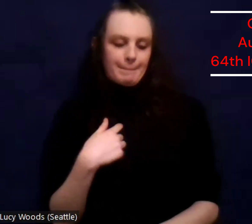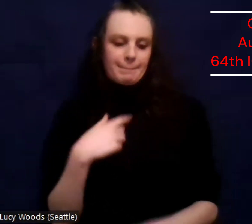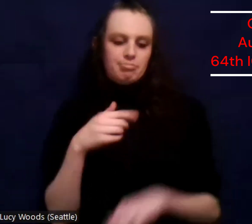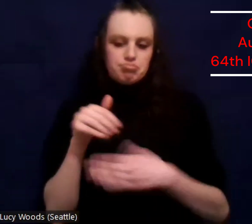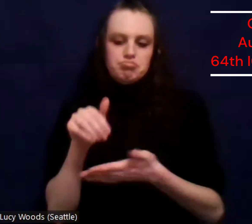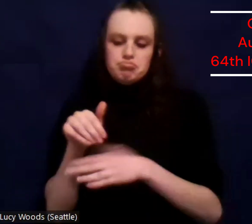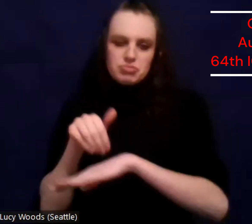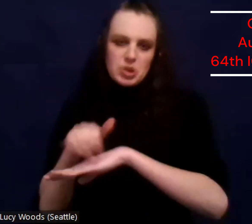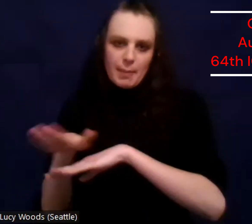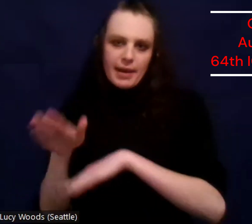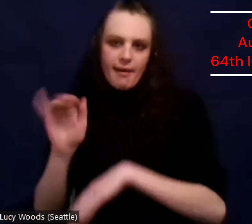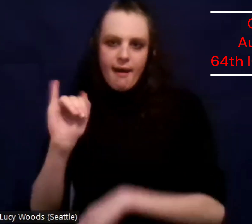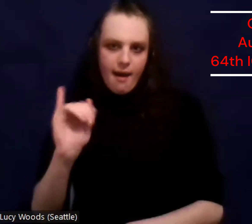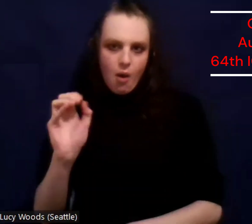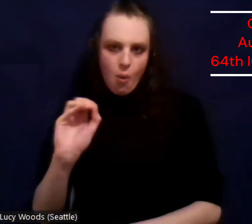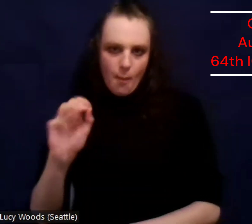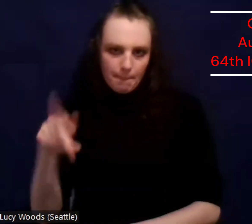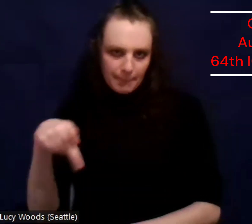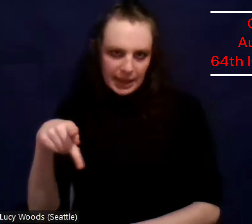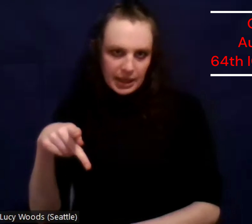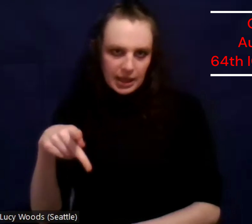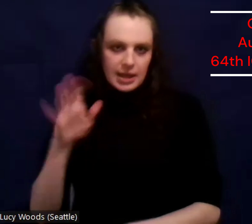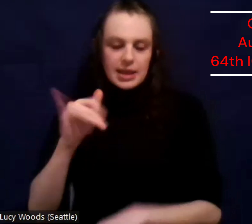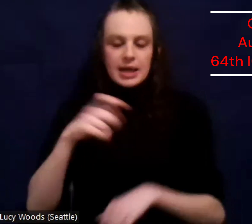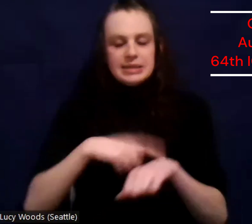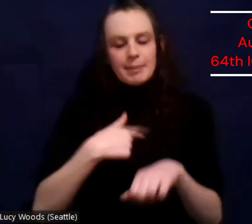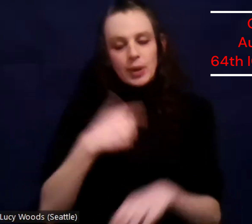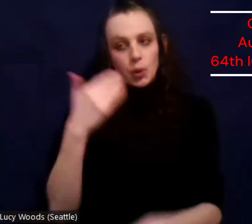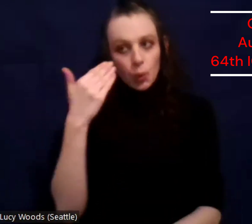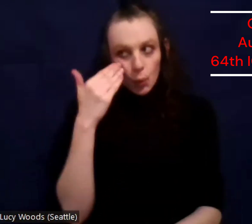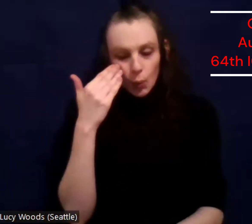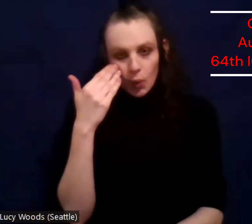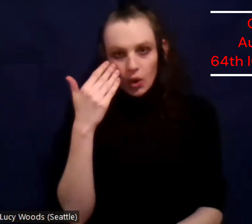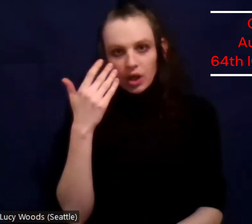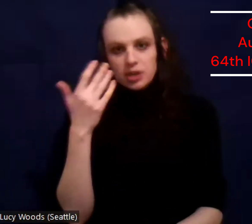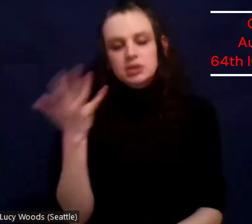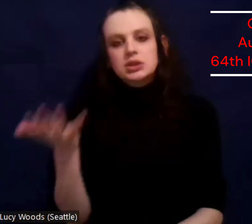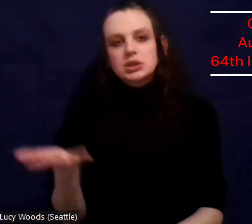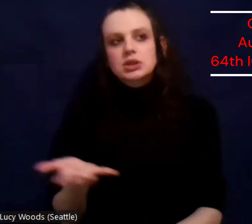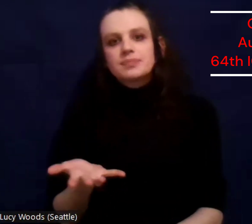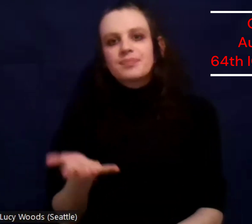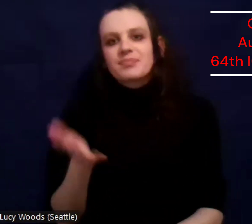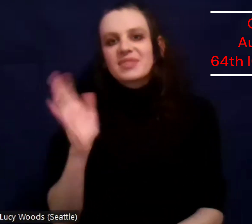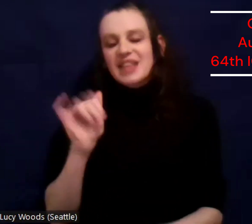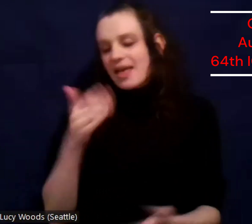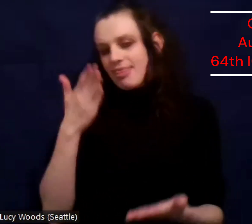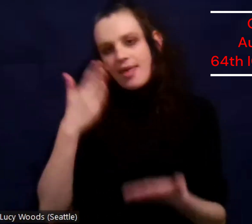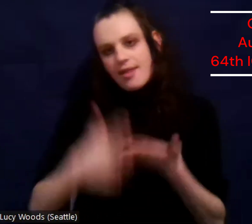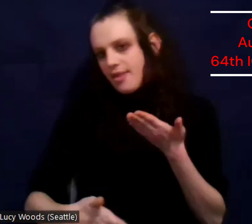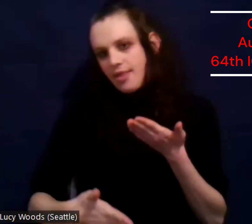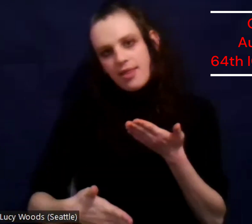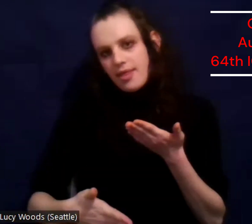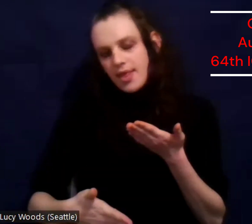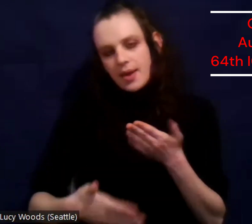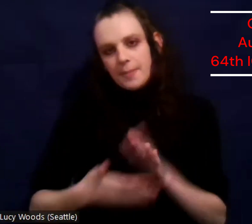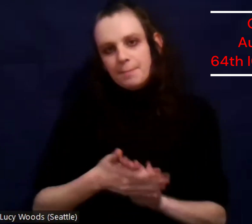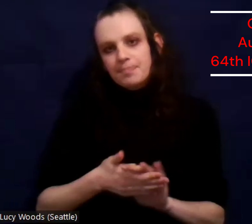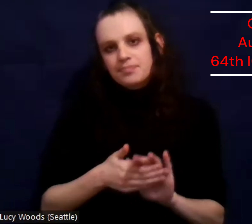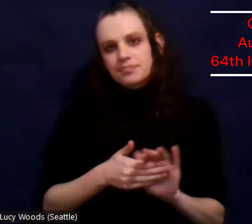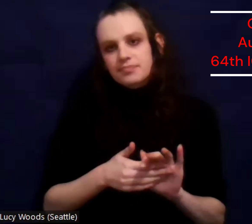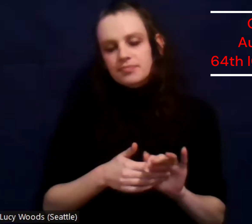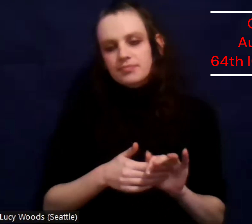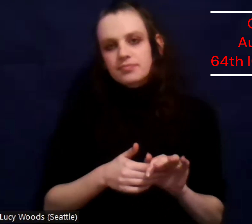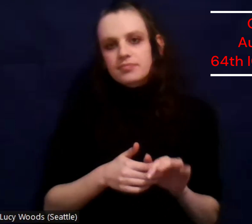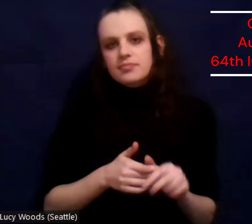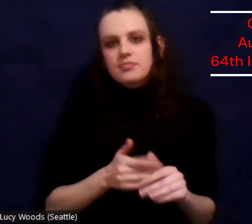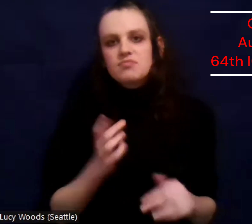And I knew at that time when they said that that was going to be the end. And so I was just going to go out on